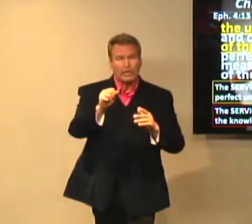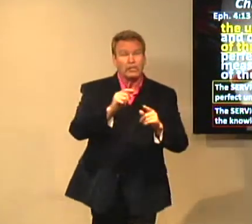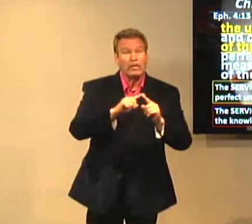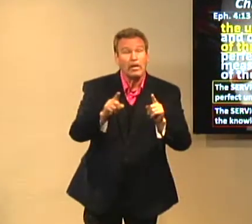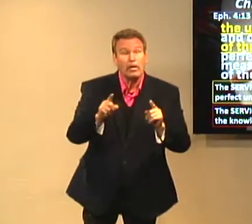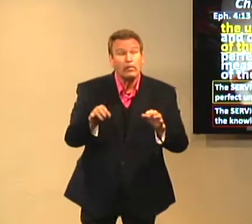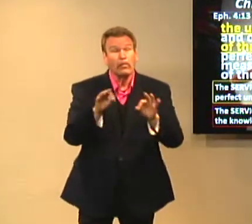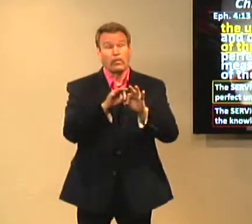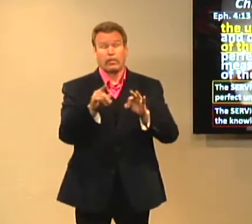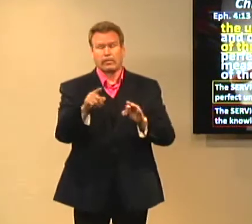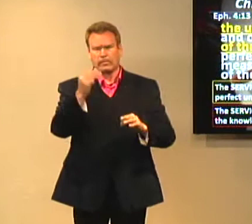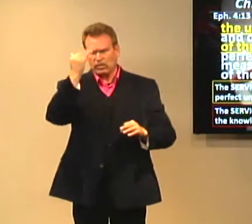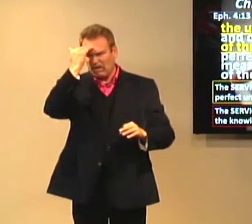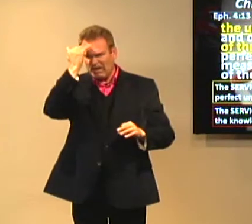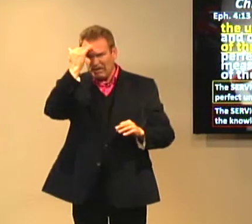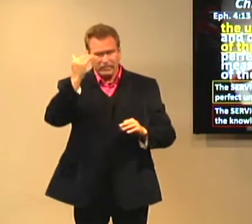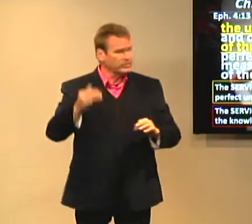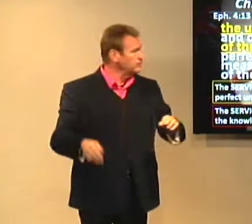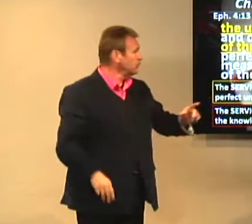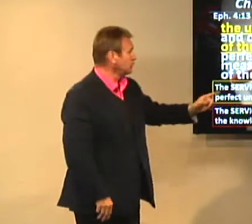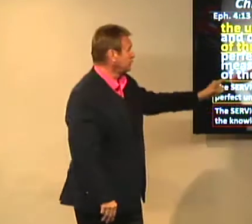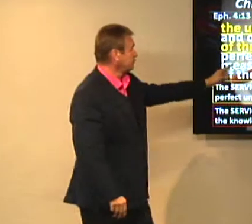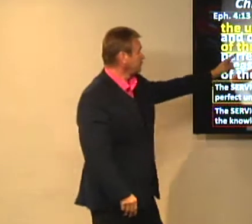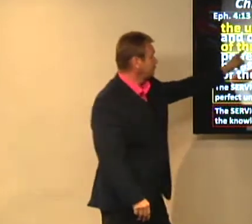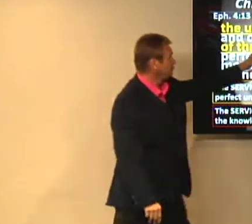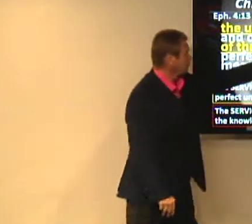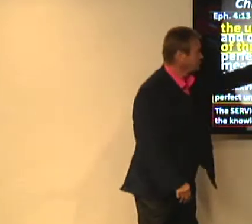faith. But also, look at this.